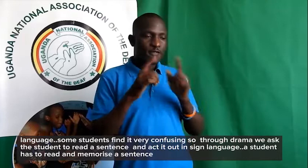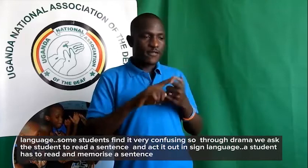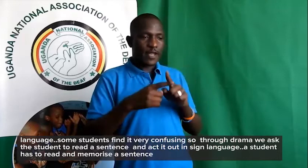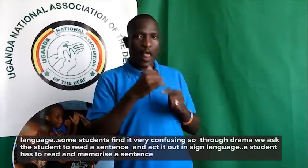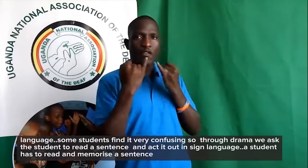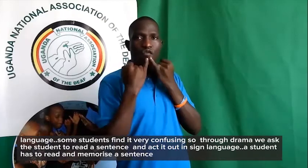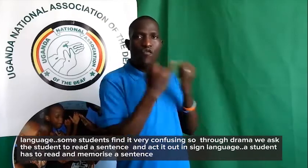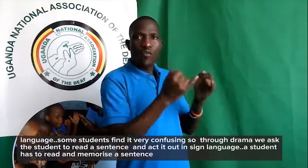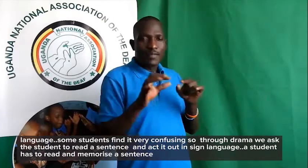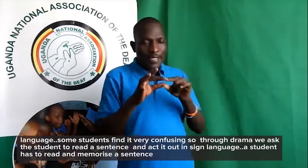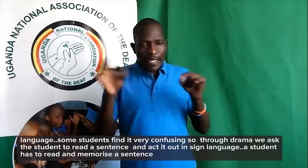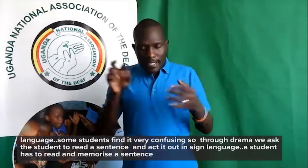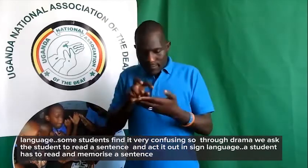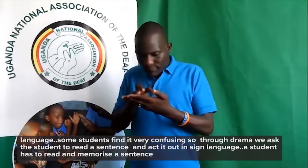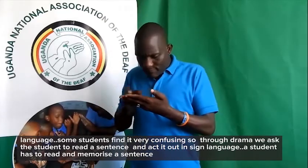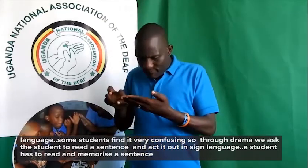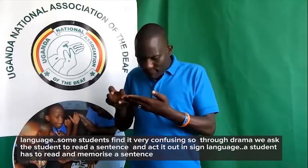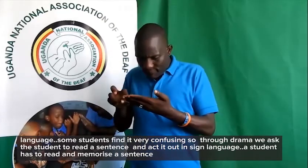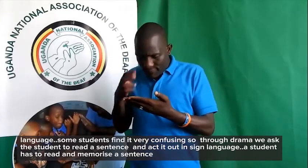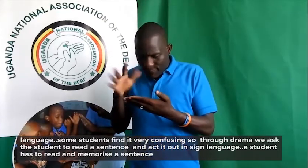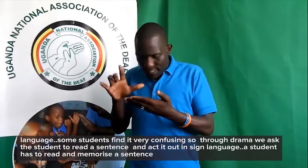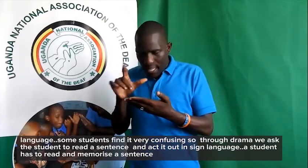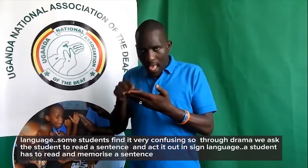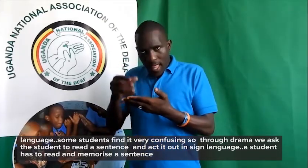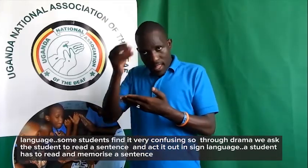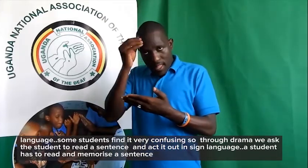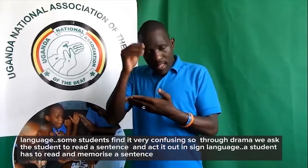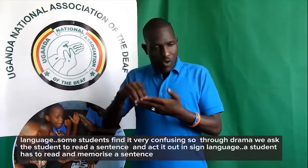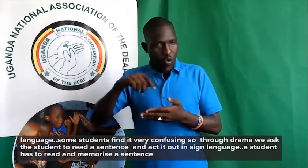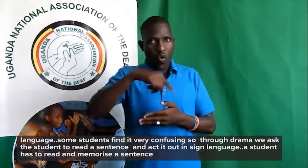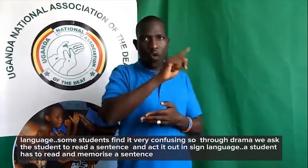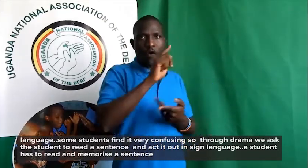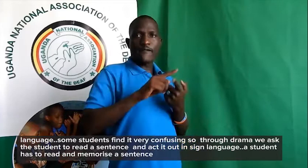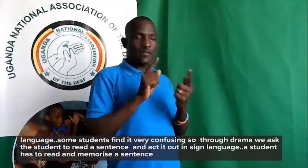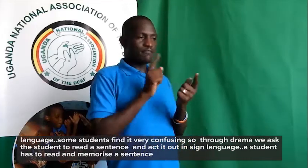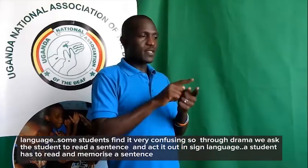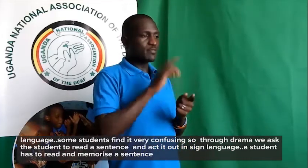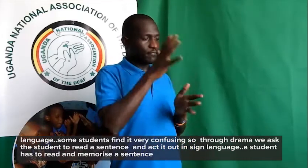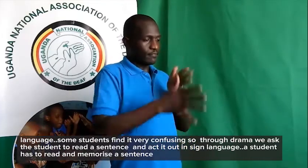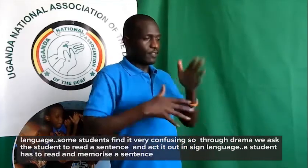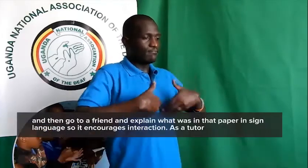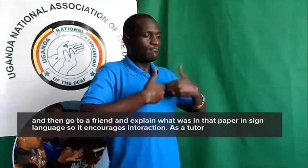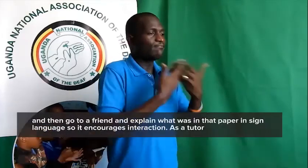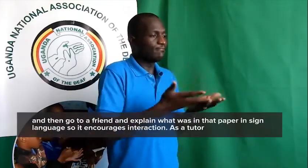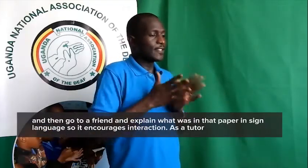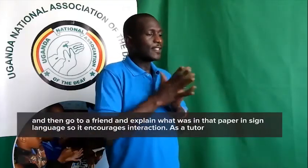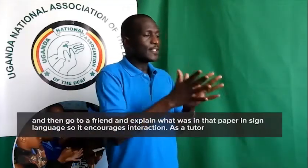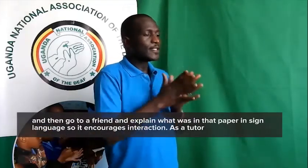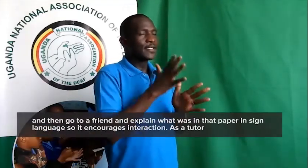in sign language. So a student has to read and memorize the sentence and then go to a friend